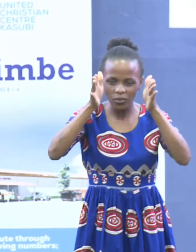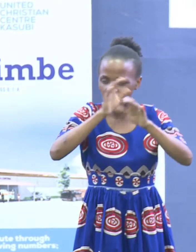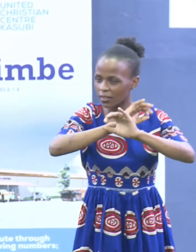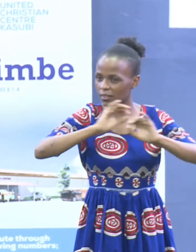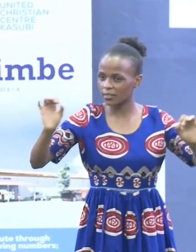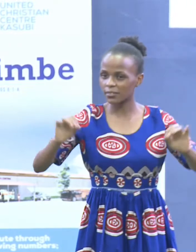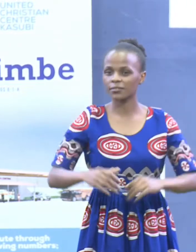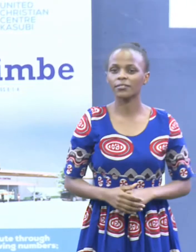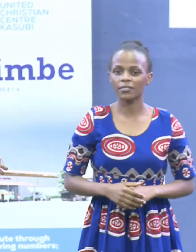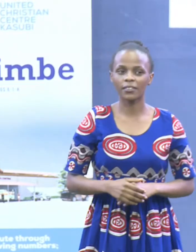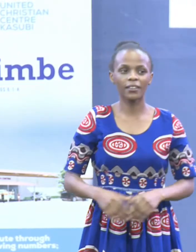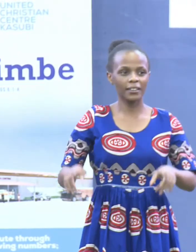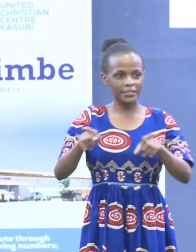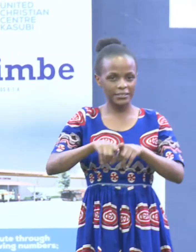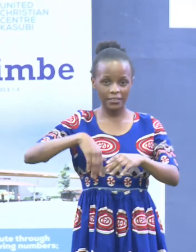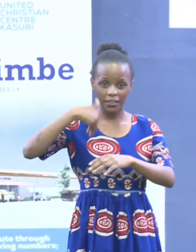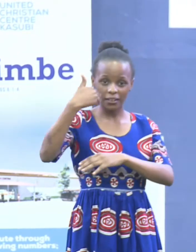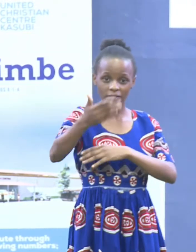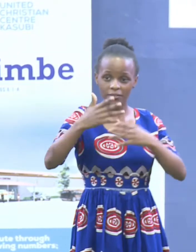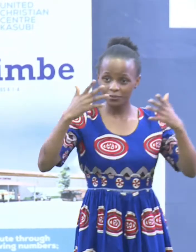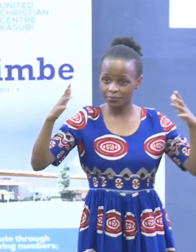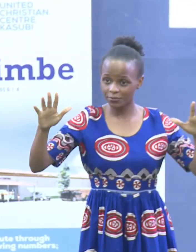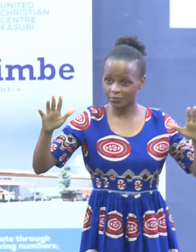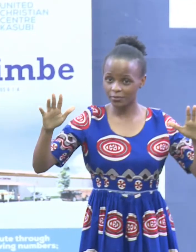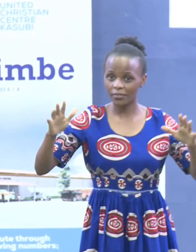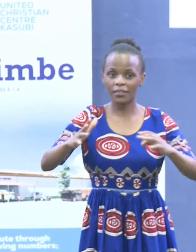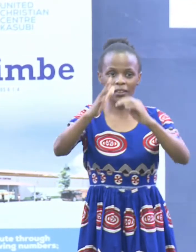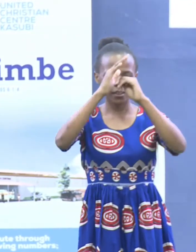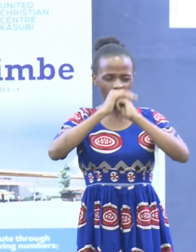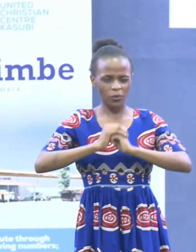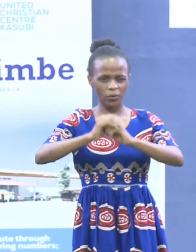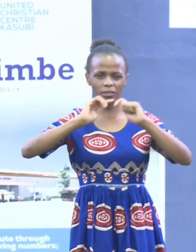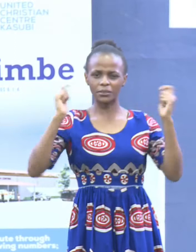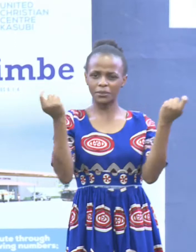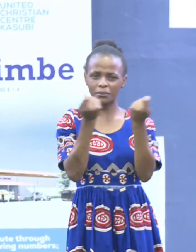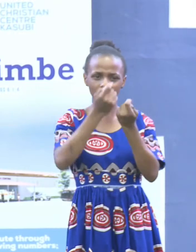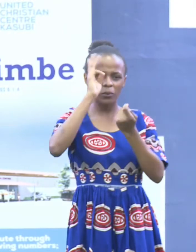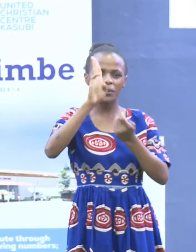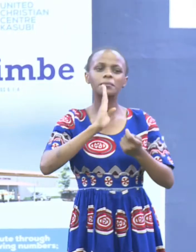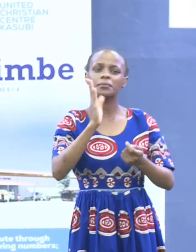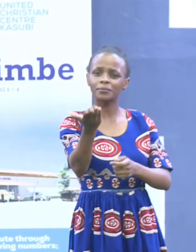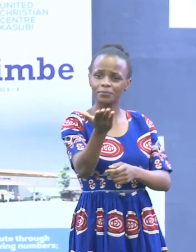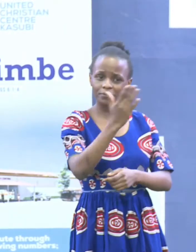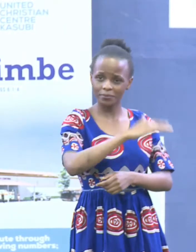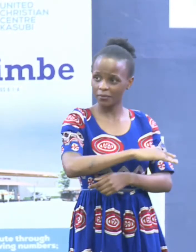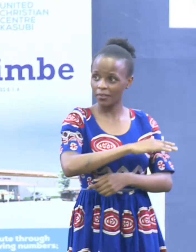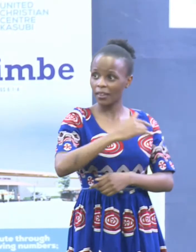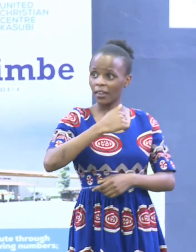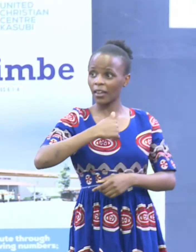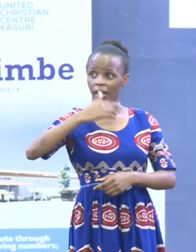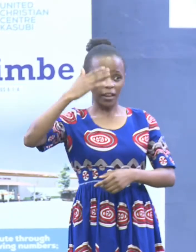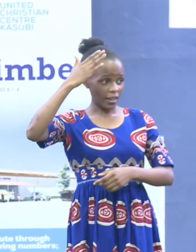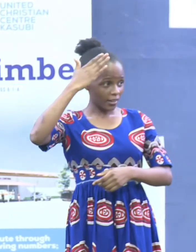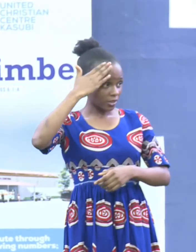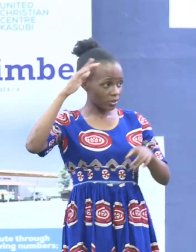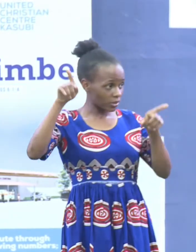you've not been focusing on it. Olwo bwe tunaamaliriza. And thereafter. Worship team ejja kukomawo. The worship team will come back. Manyi ne muganda waffe